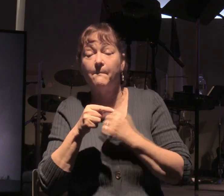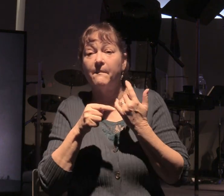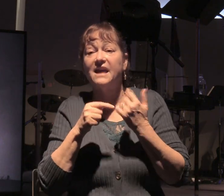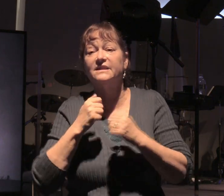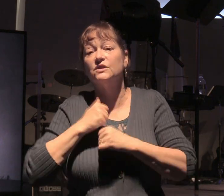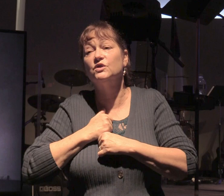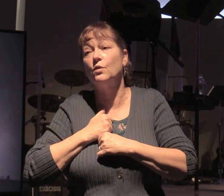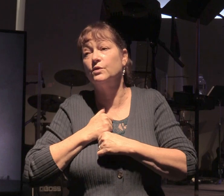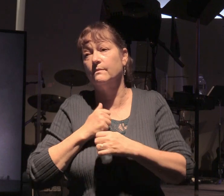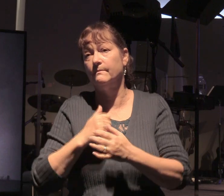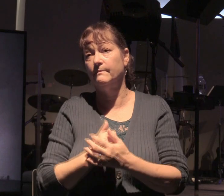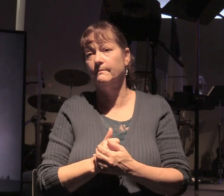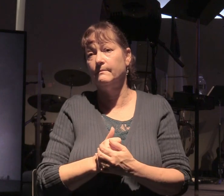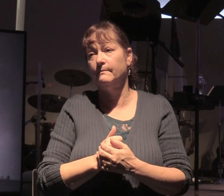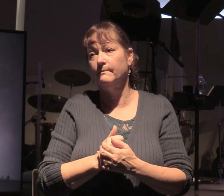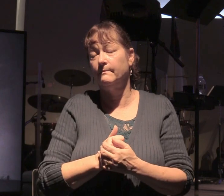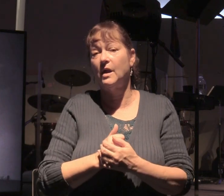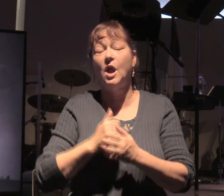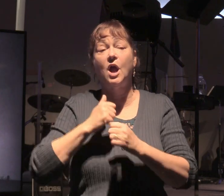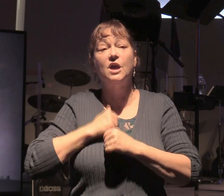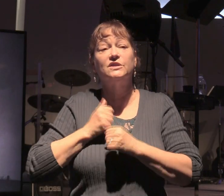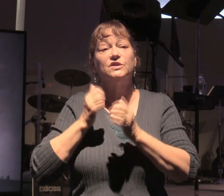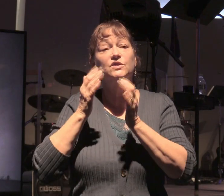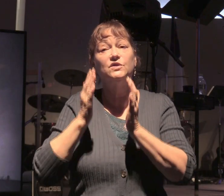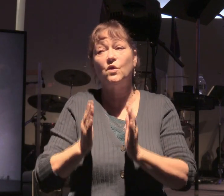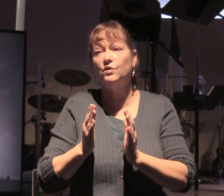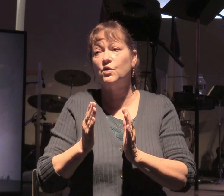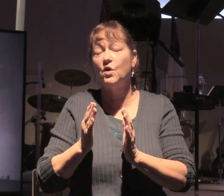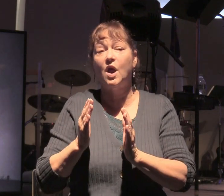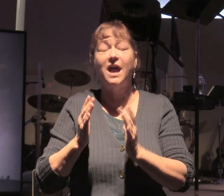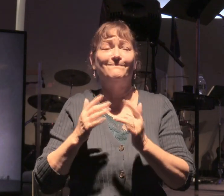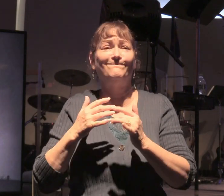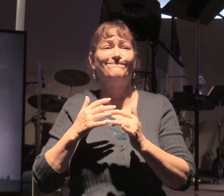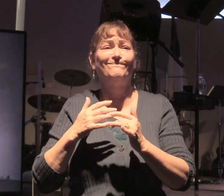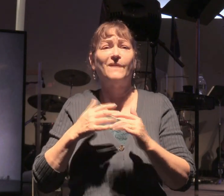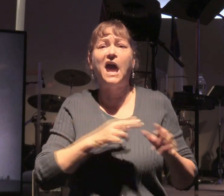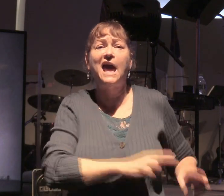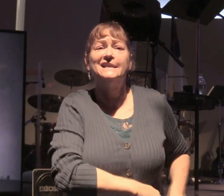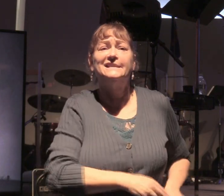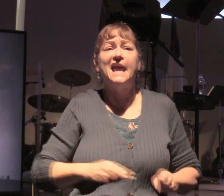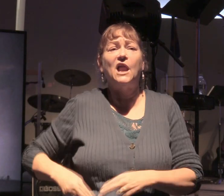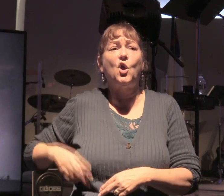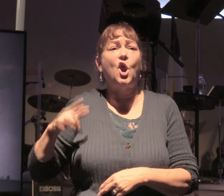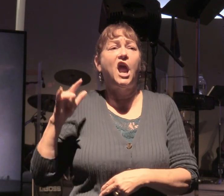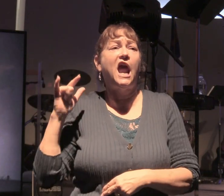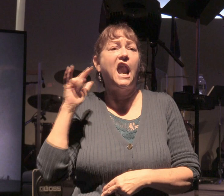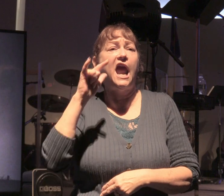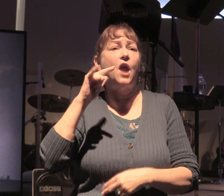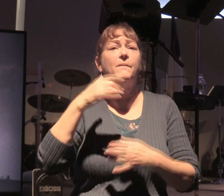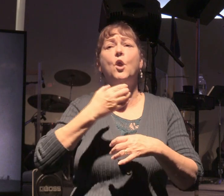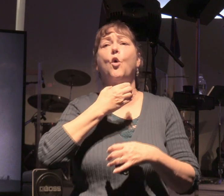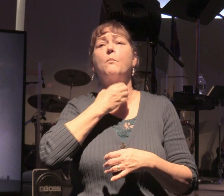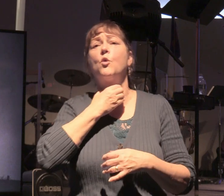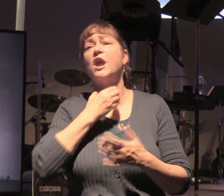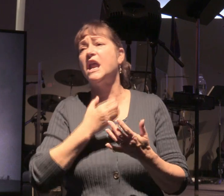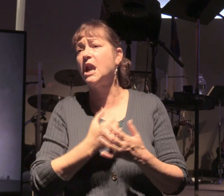soldier. A soldier, a sailor, an airman, a marine.